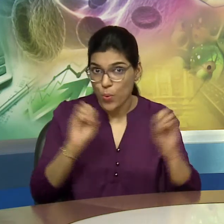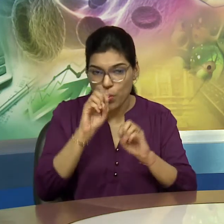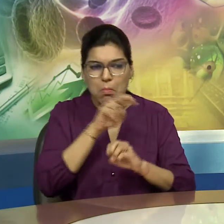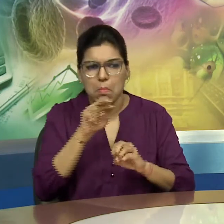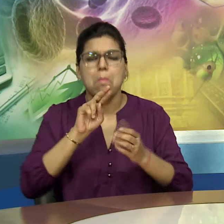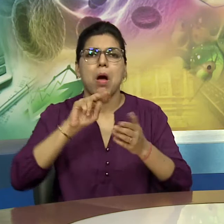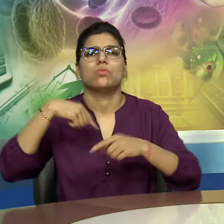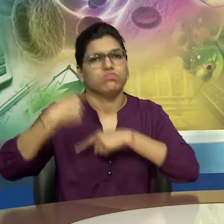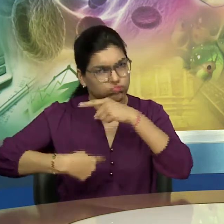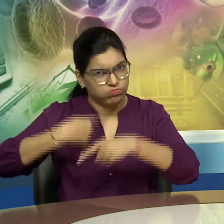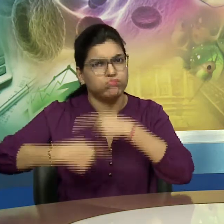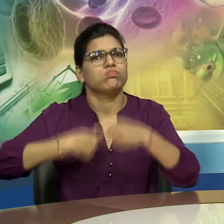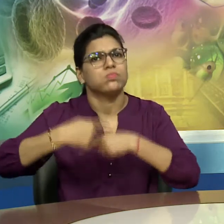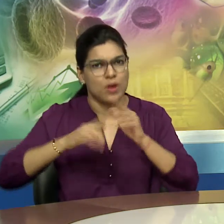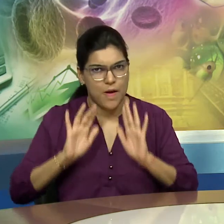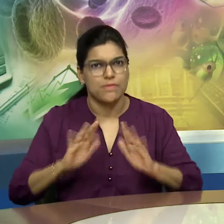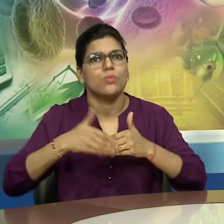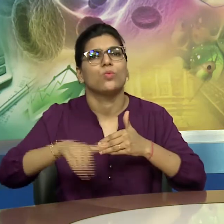it is did play.